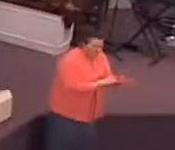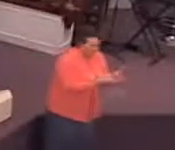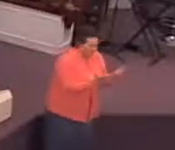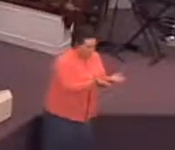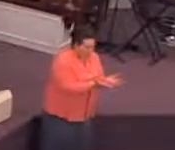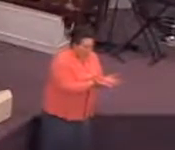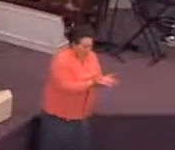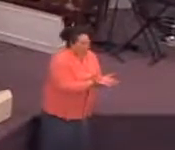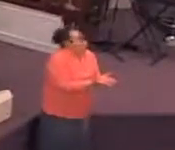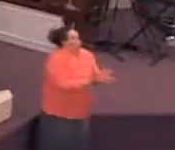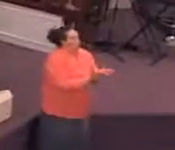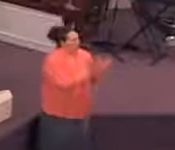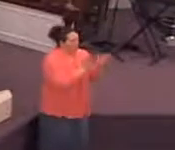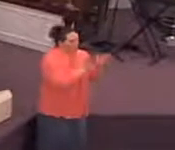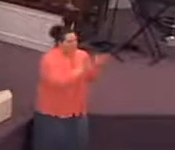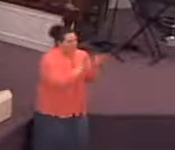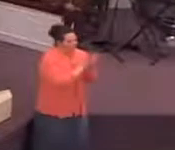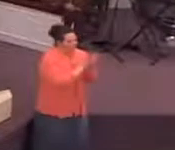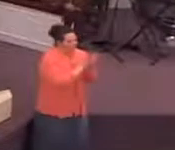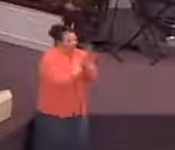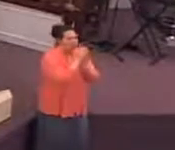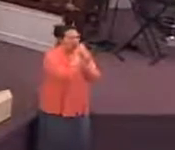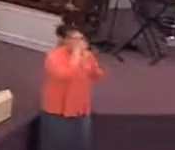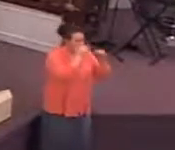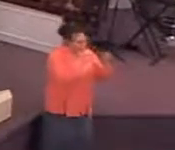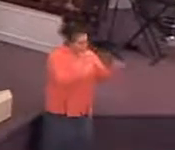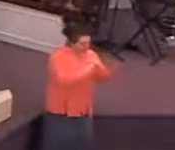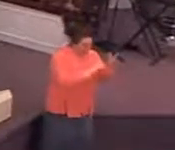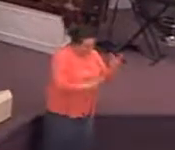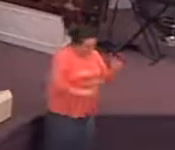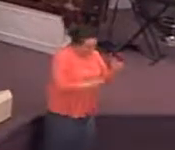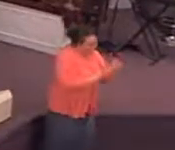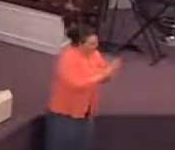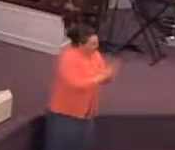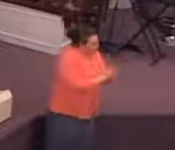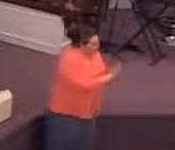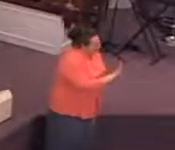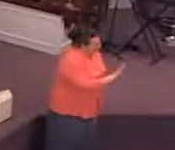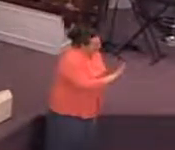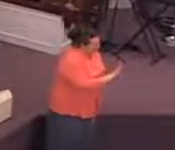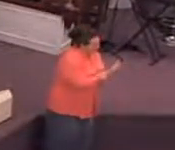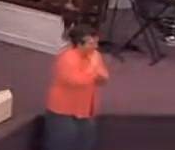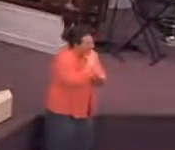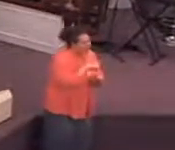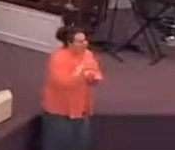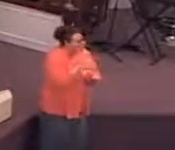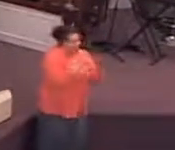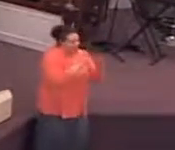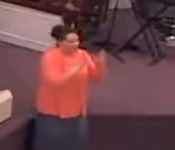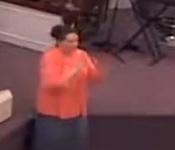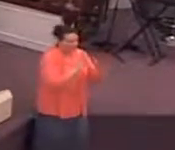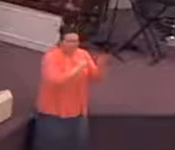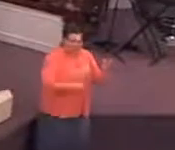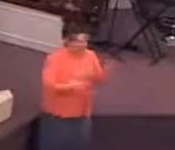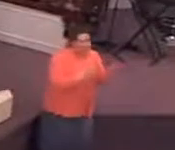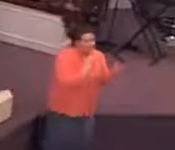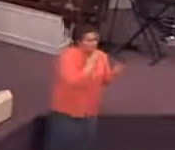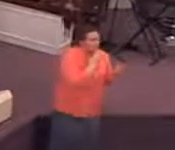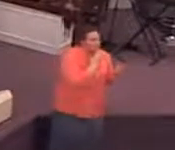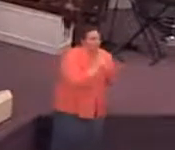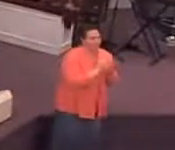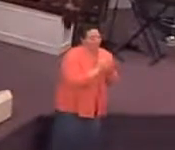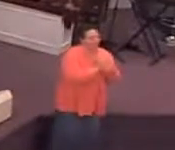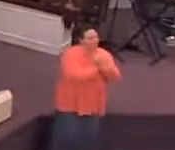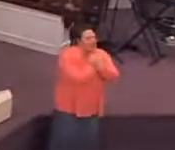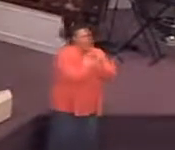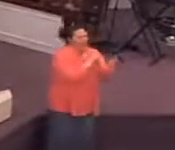tonight. Thank you, Lord Jesus. Hallelujah. Anybody in the house love the Lord? Amen. Come on, let's give him some praise